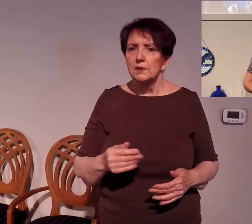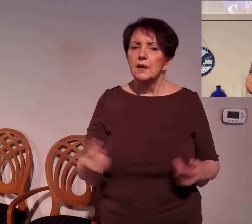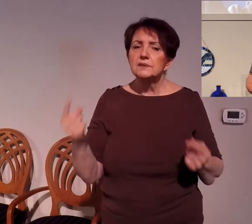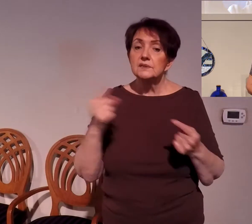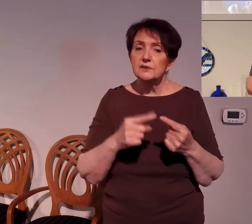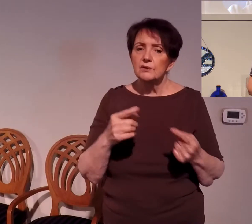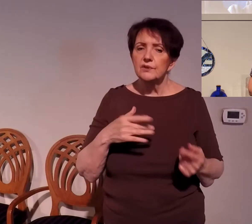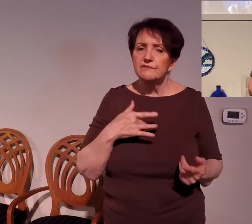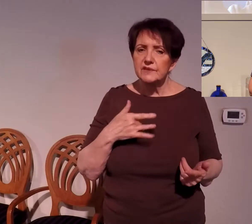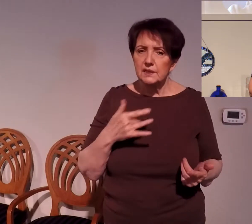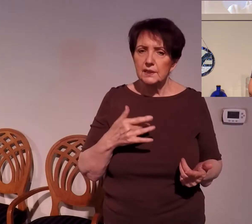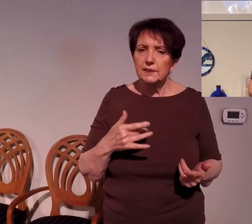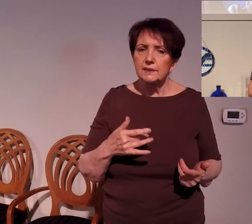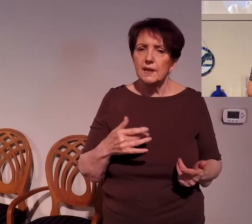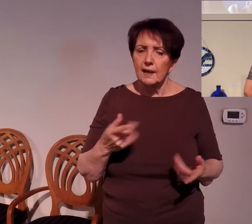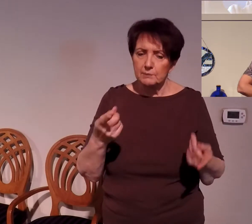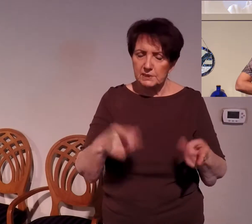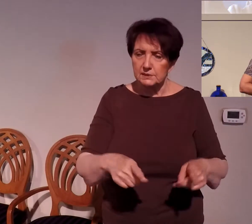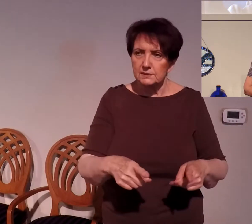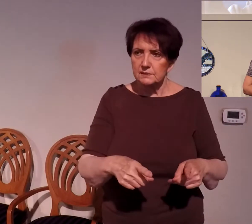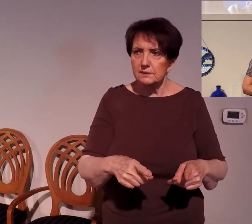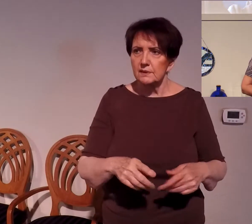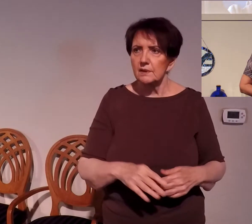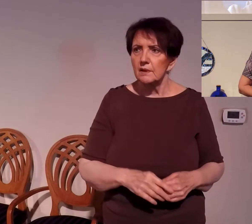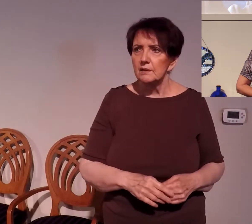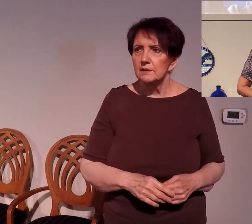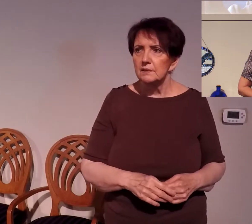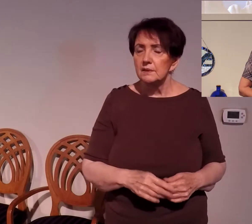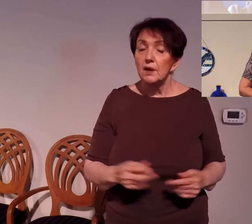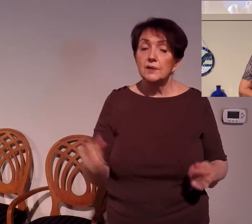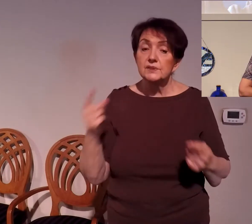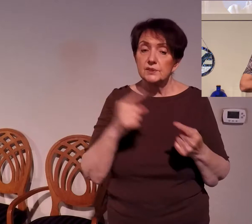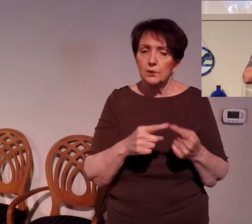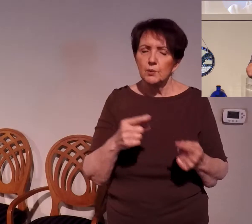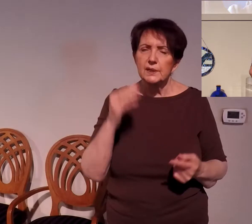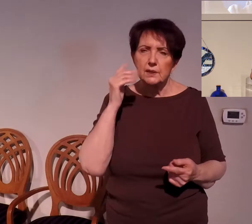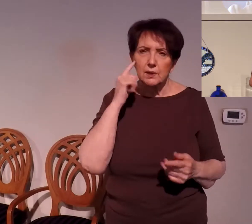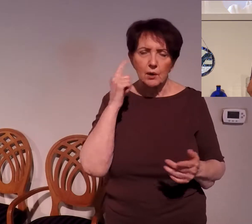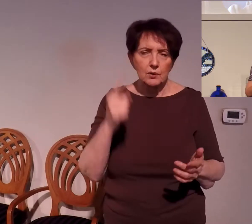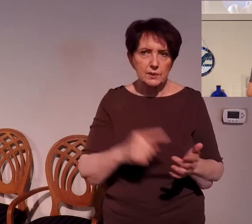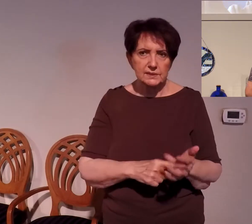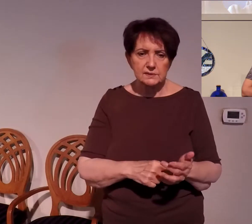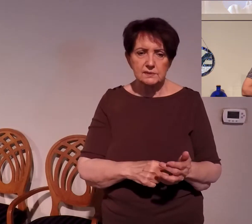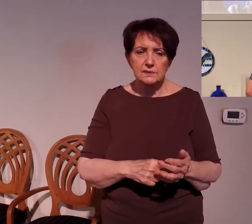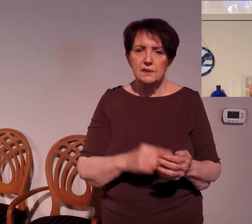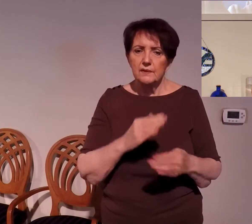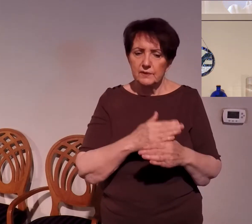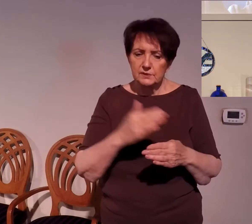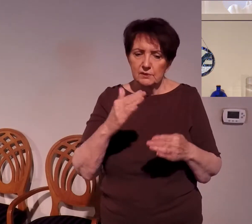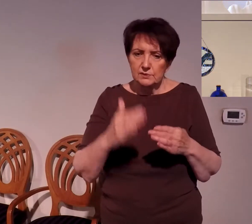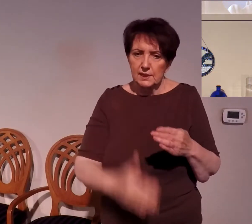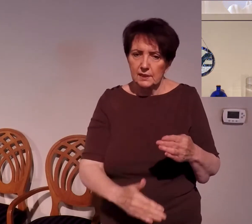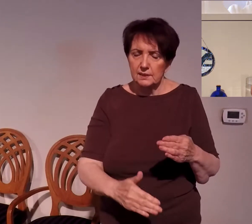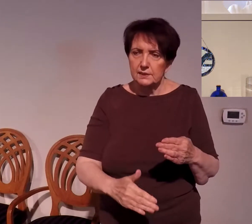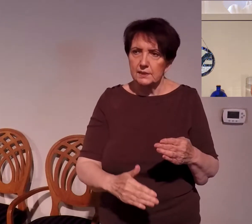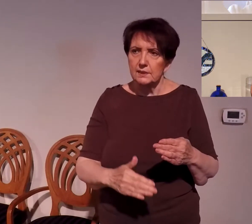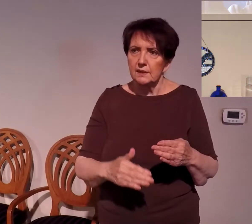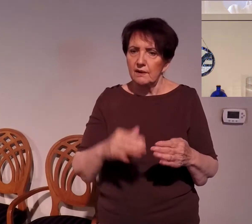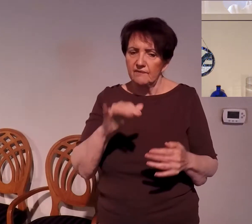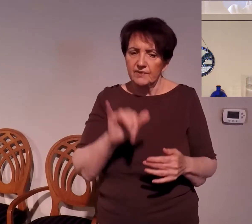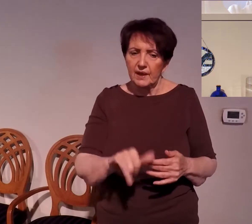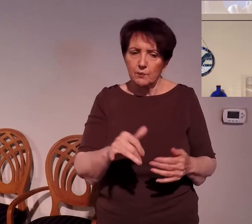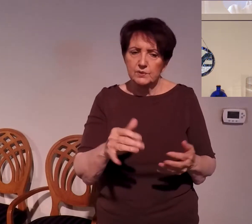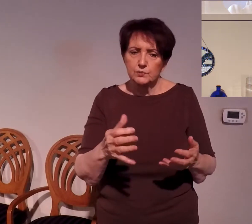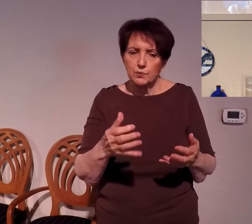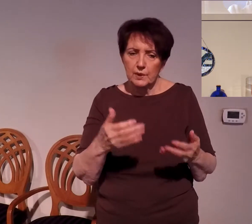feeling has been generated, until we are aware of the totality of that which we